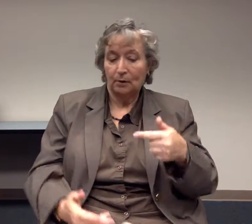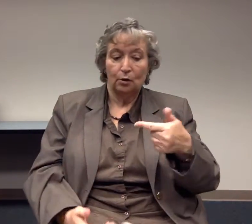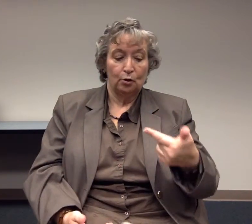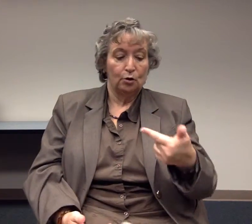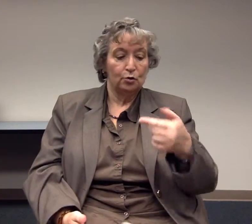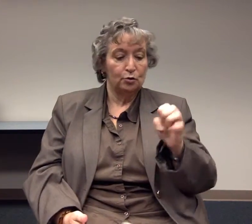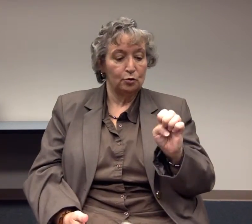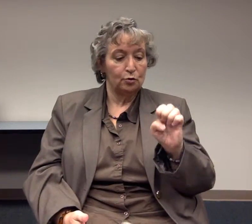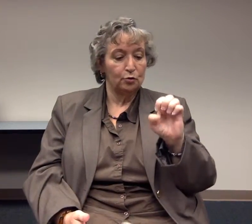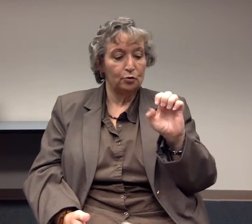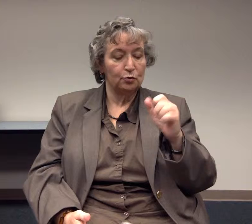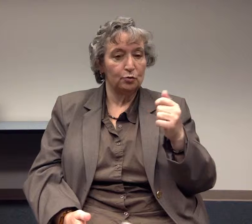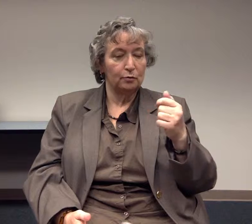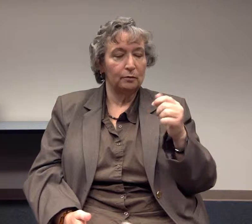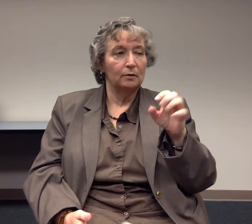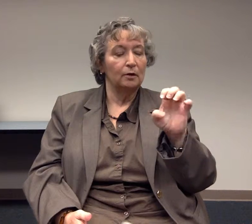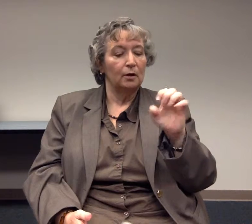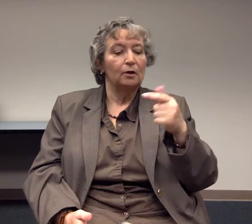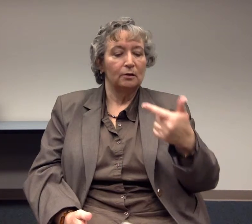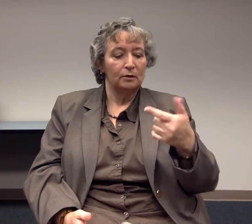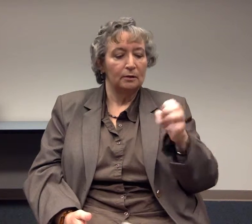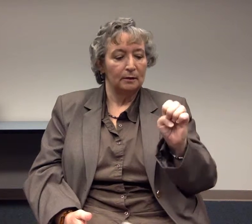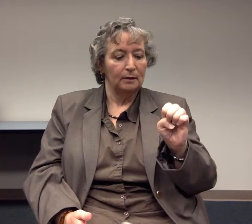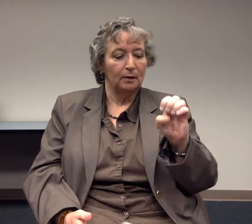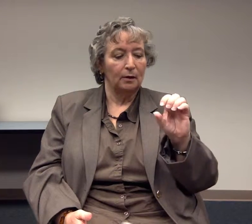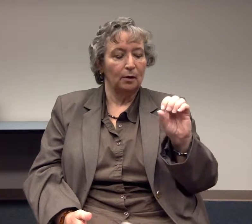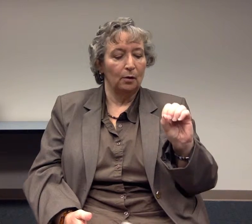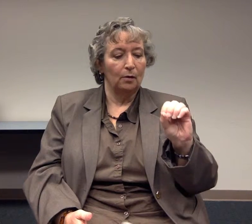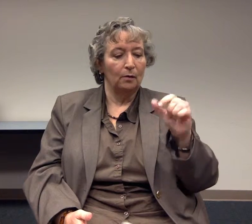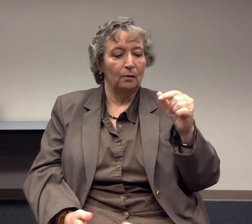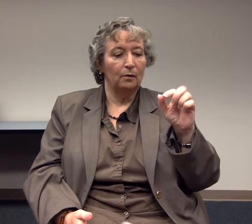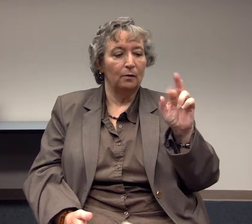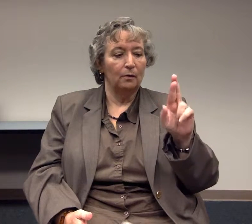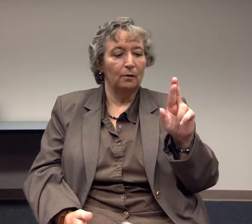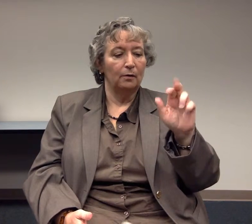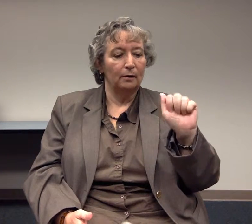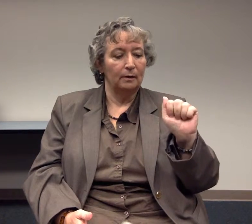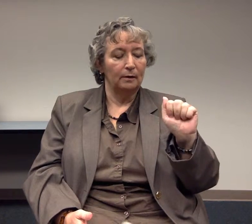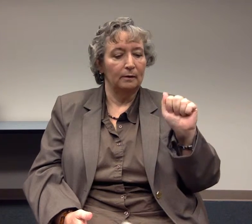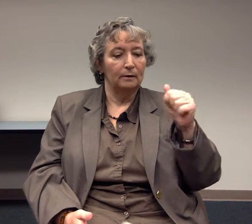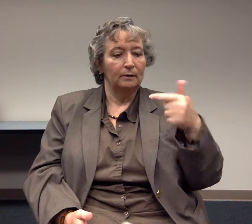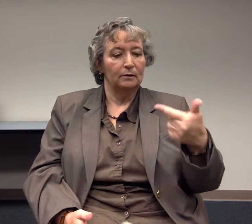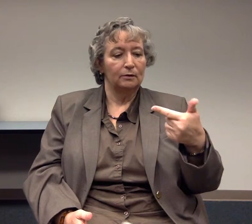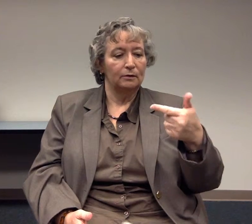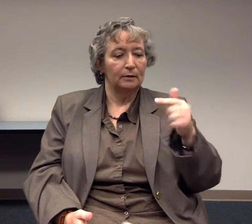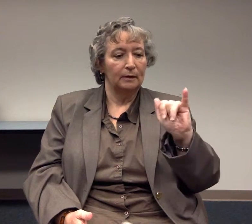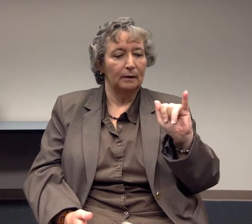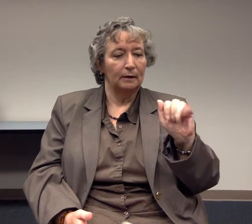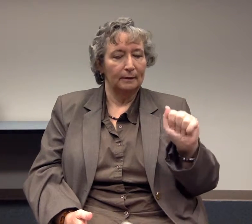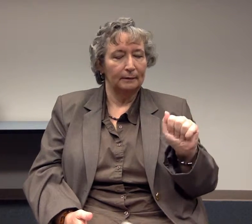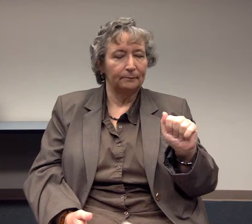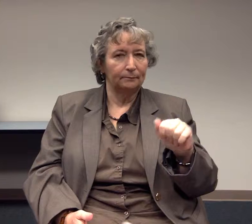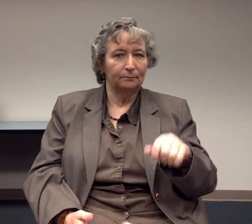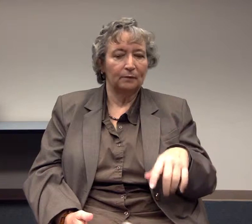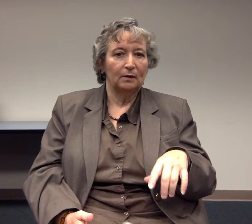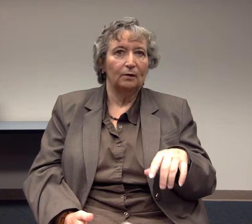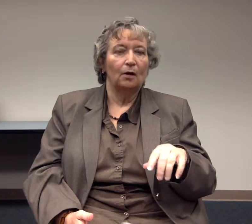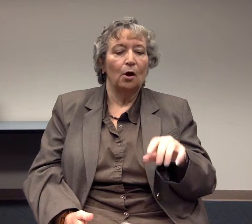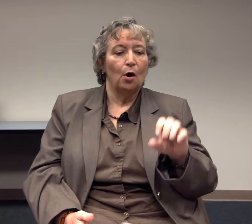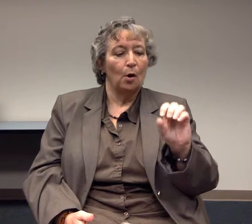she died in 1987. How many of you were born in 1987 or 88? Okay, so she died around the